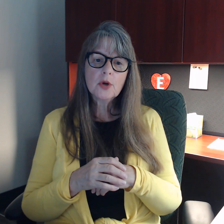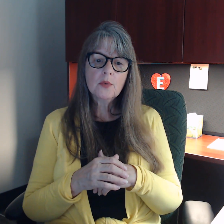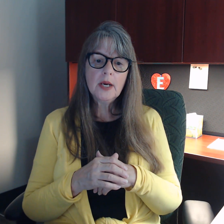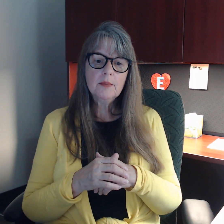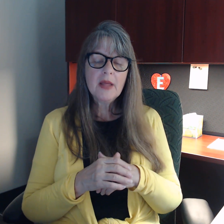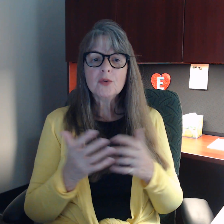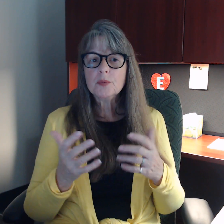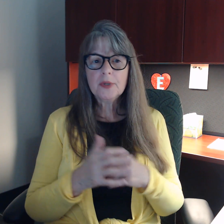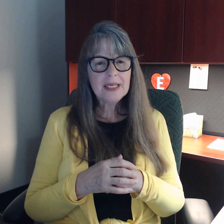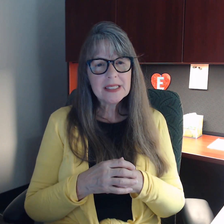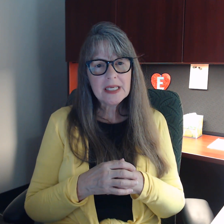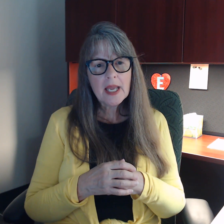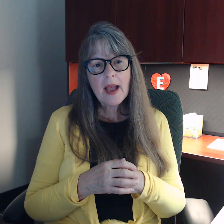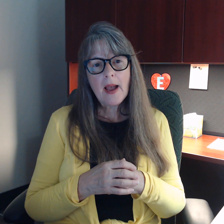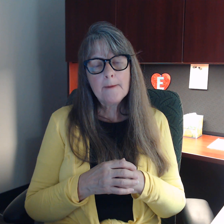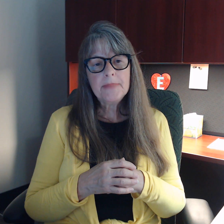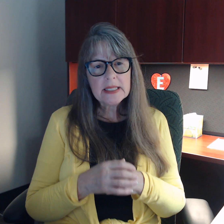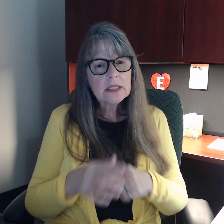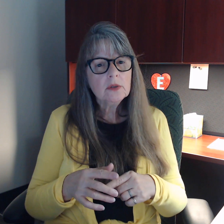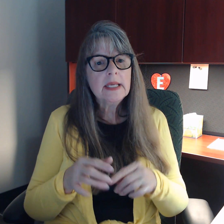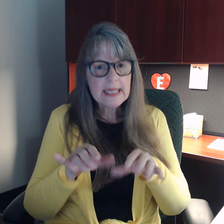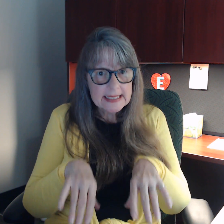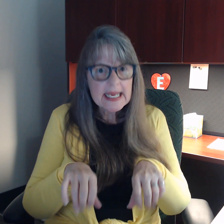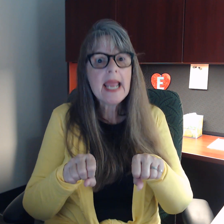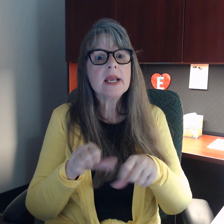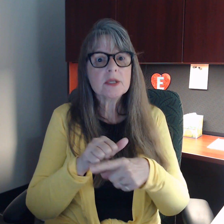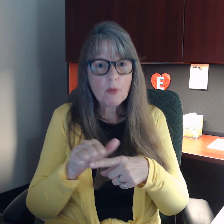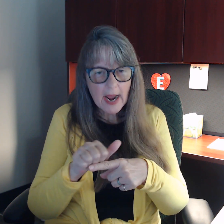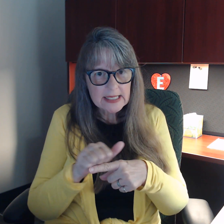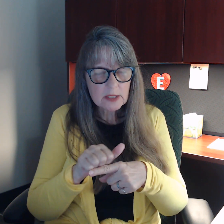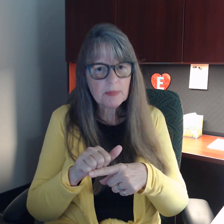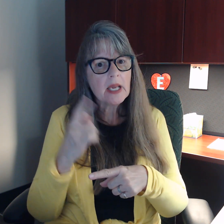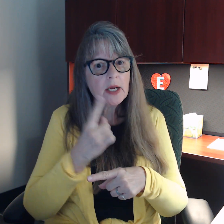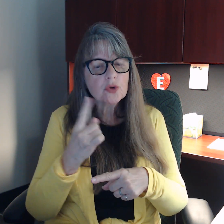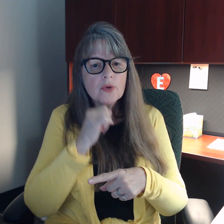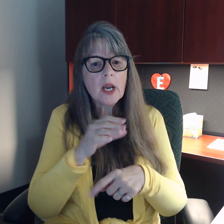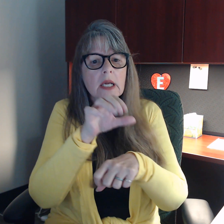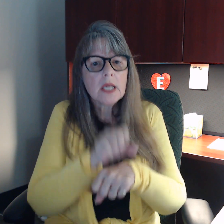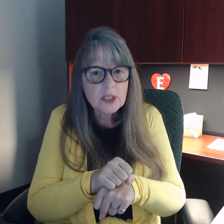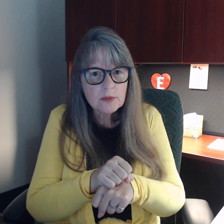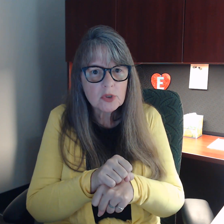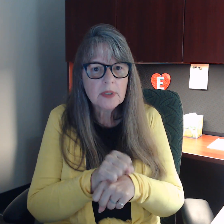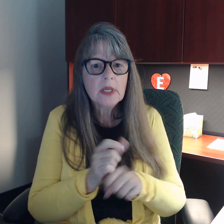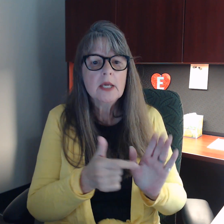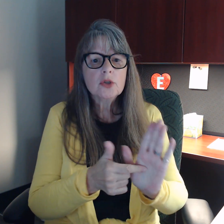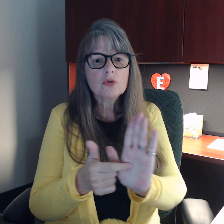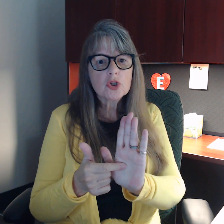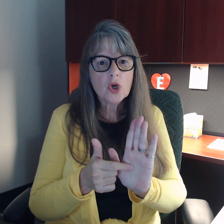So those are pretty easy, but it takes practice because you're not accustomed to showing